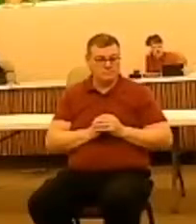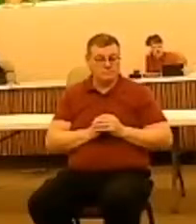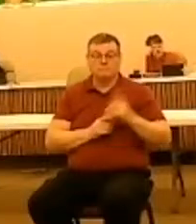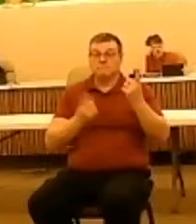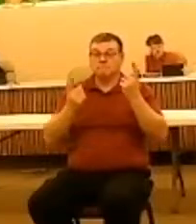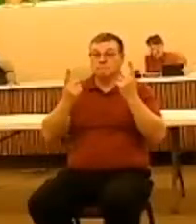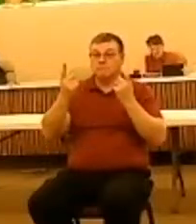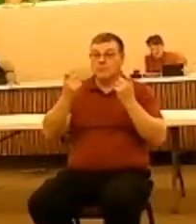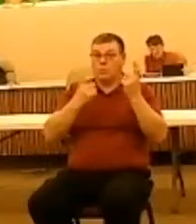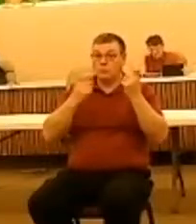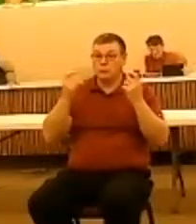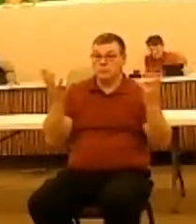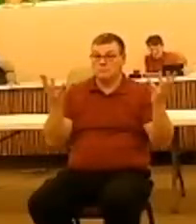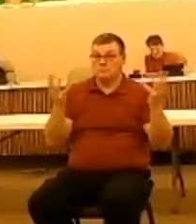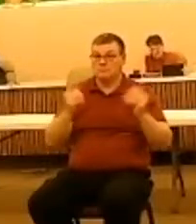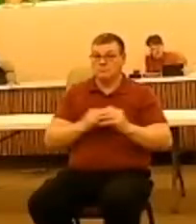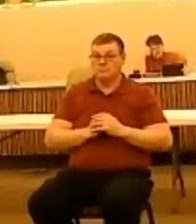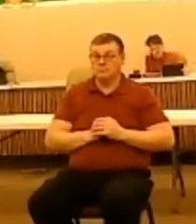Questions?